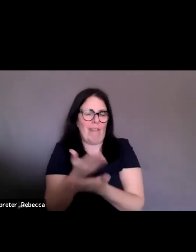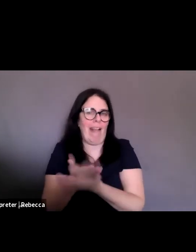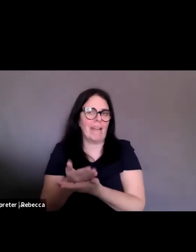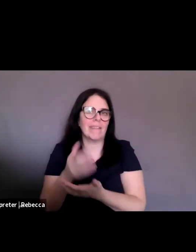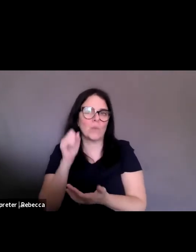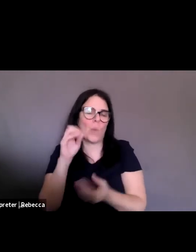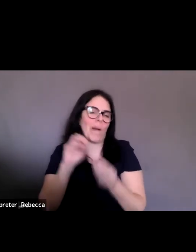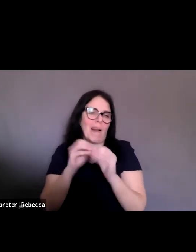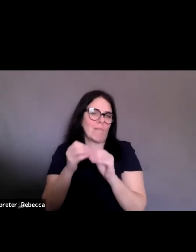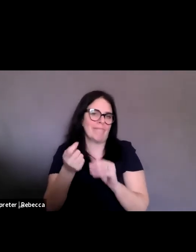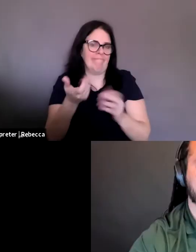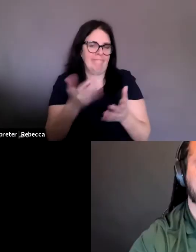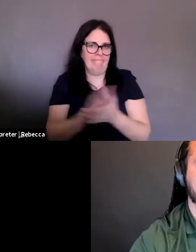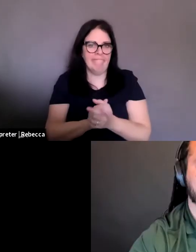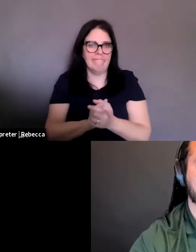numbers were small.